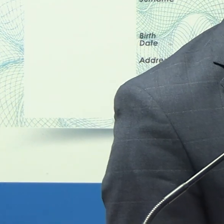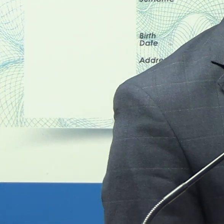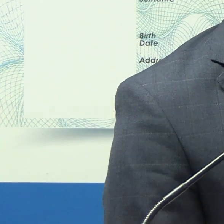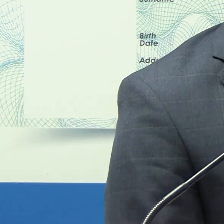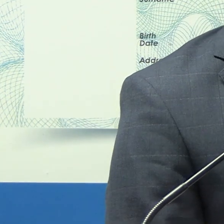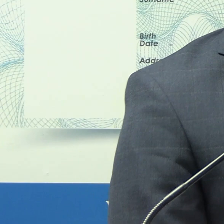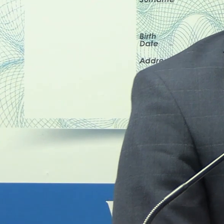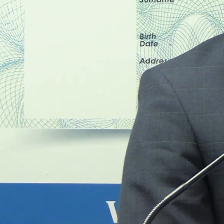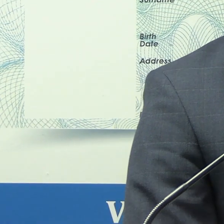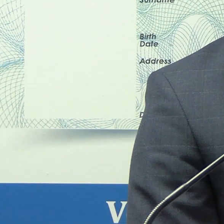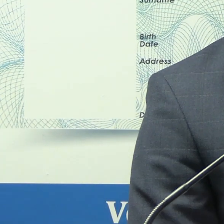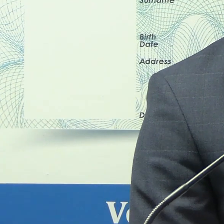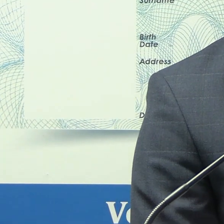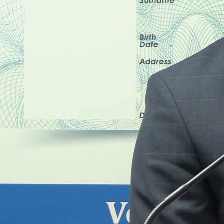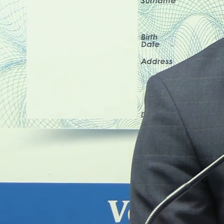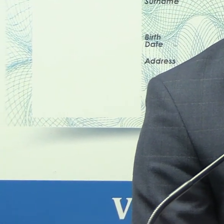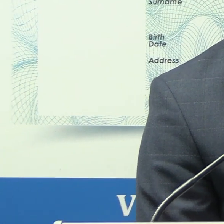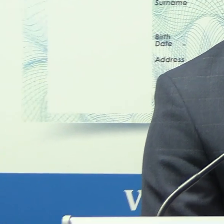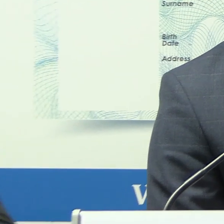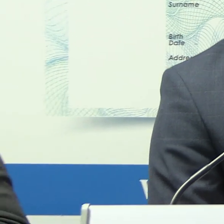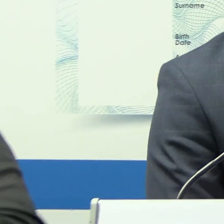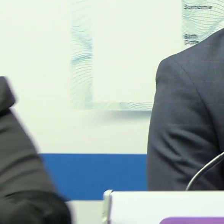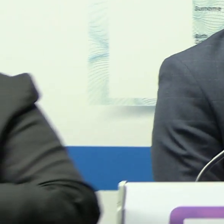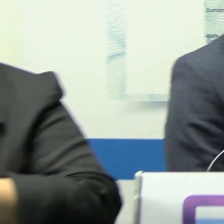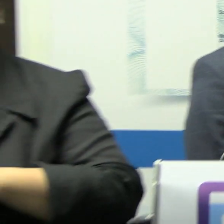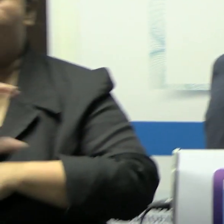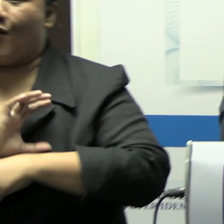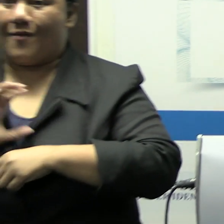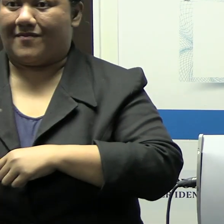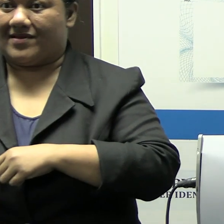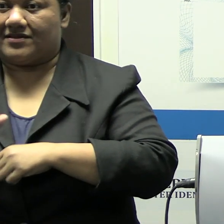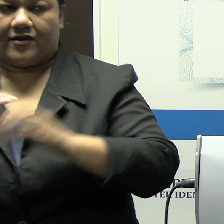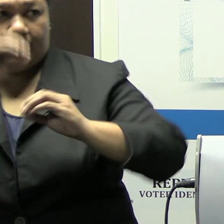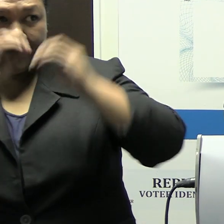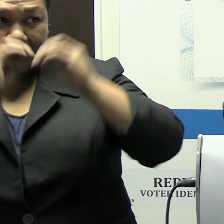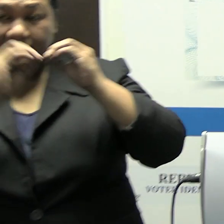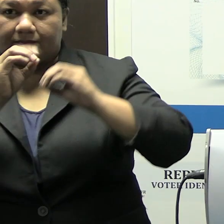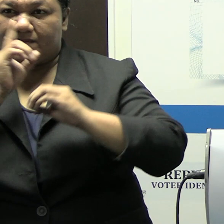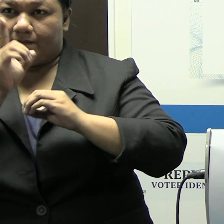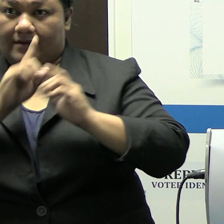Also observing here are the observers and the Electoral Commission, ladies and gentlemen.